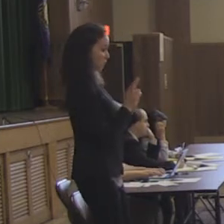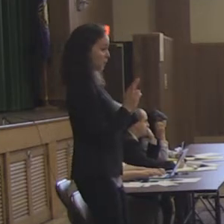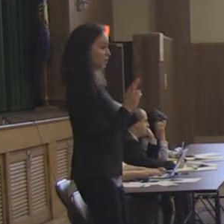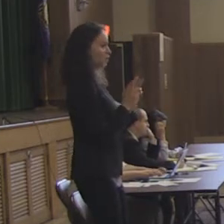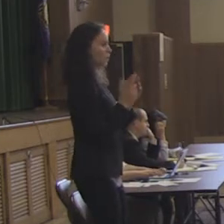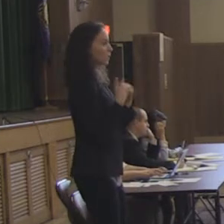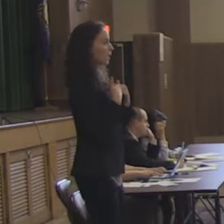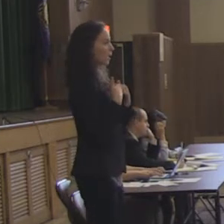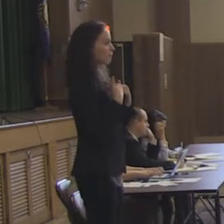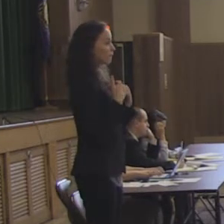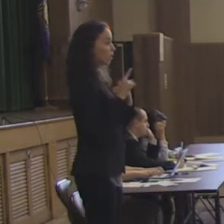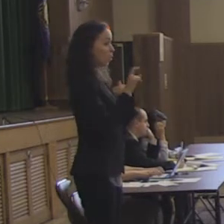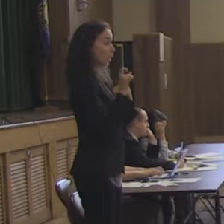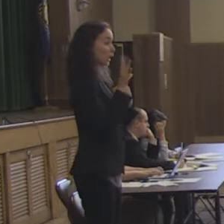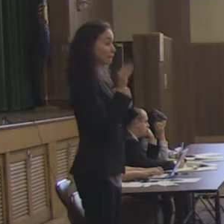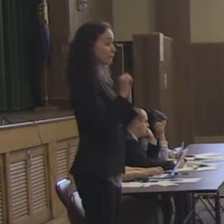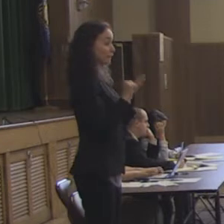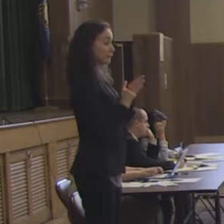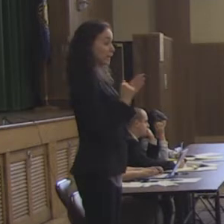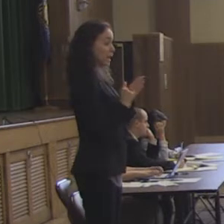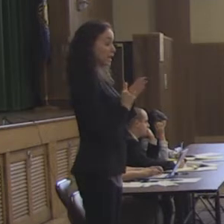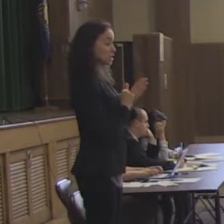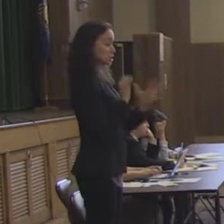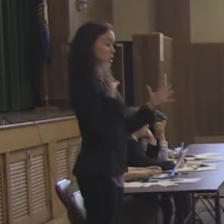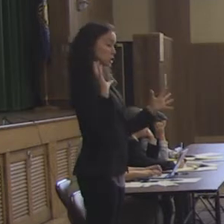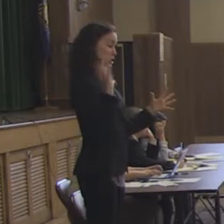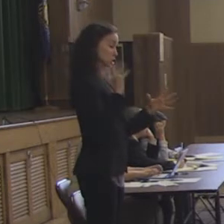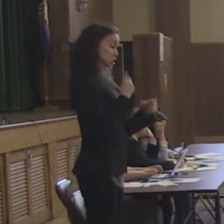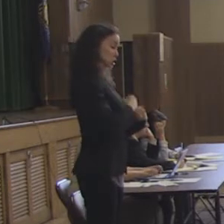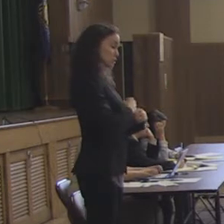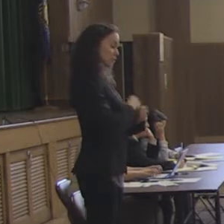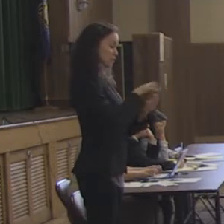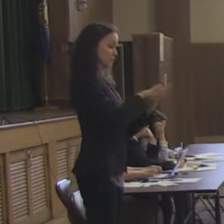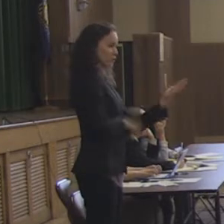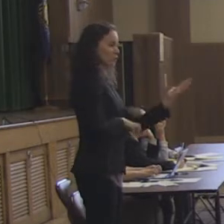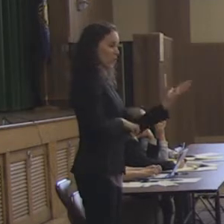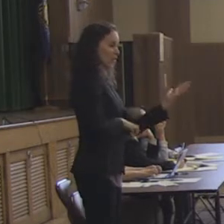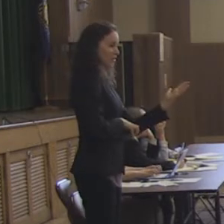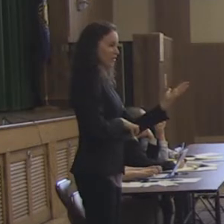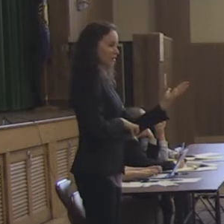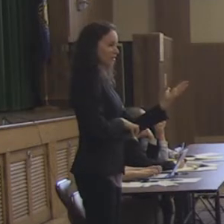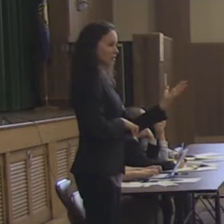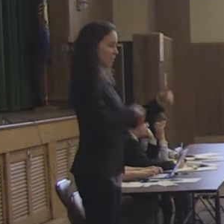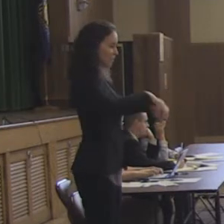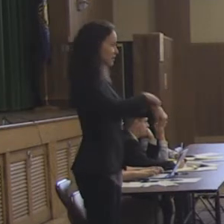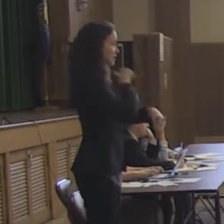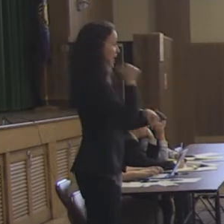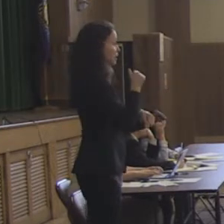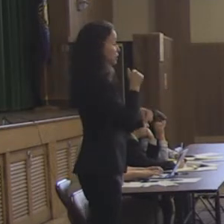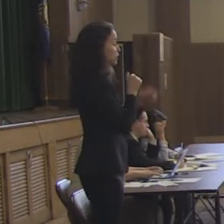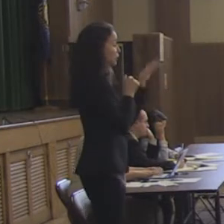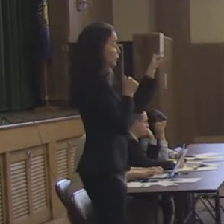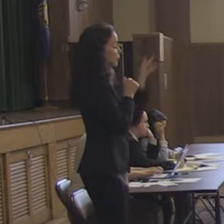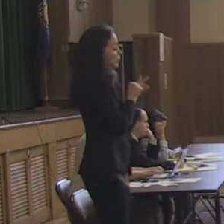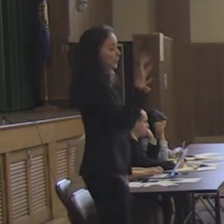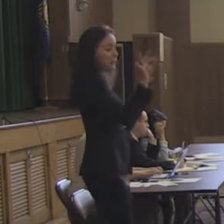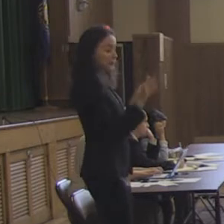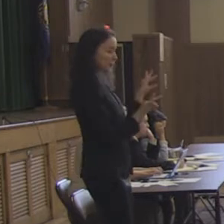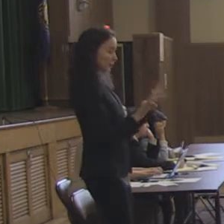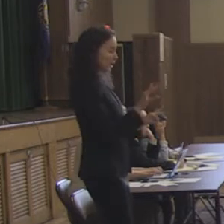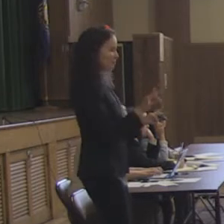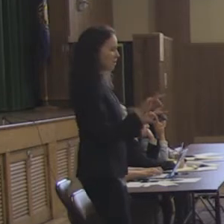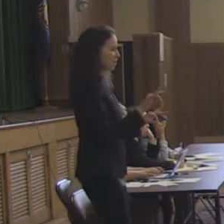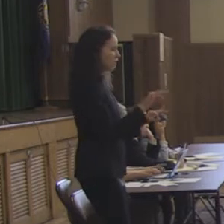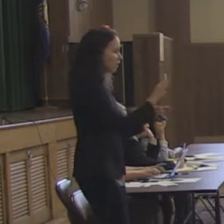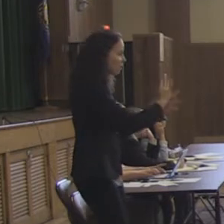big 150-page comprehensive report out of this, not just taking one piece at a time, because everything seems to be